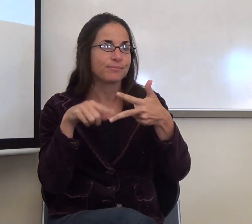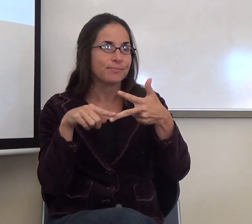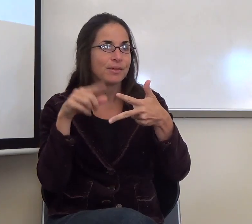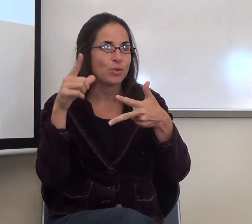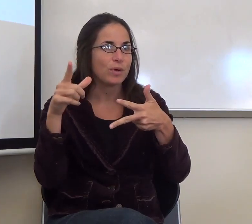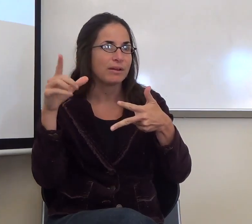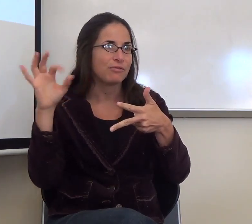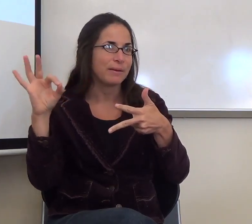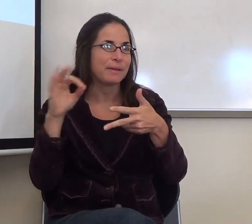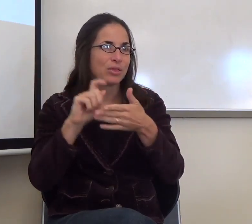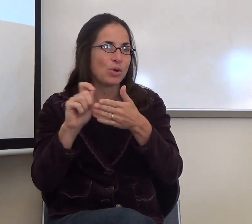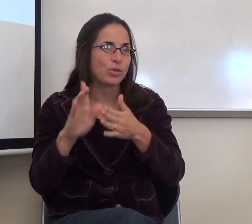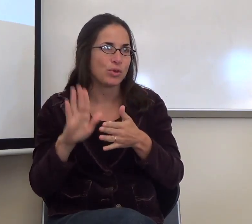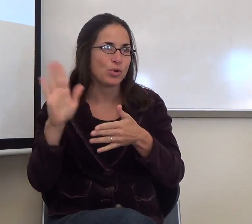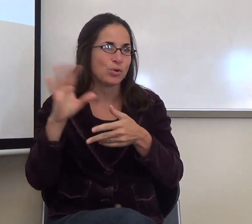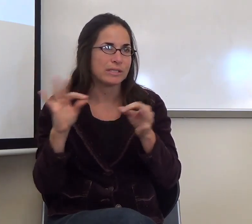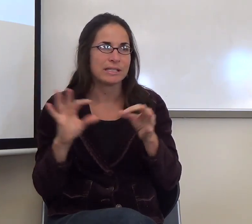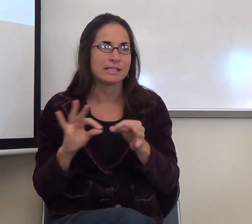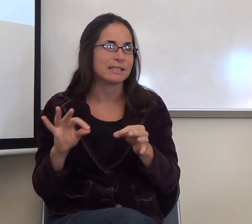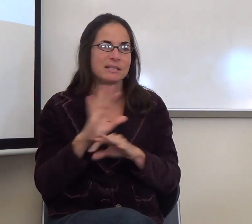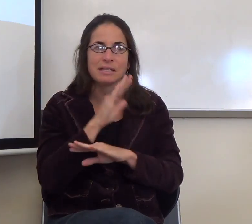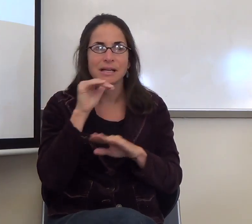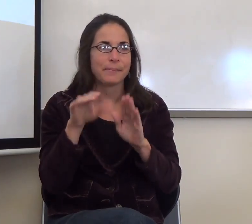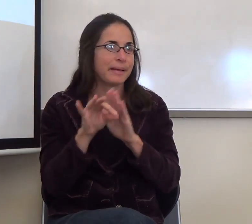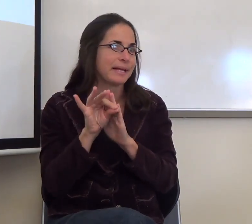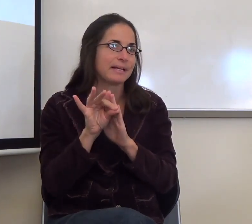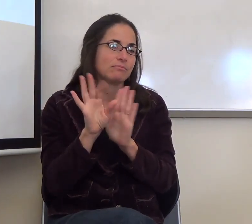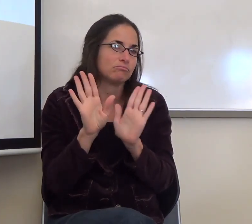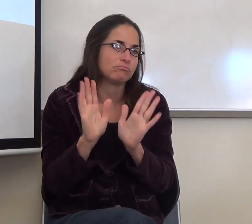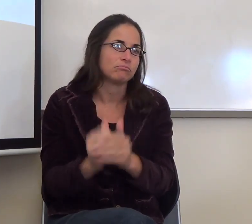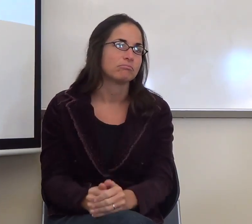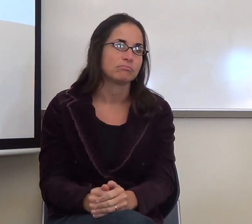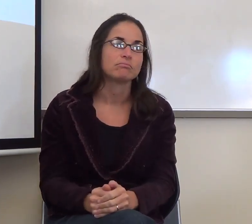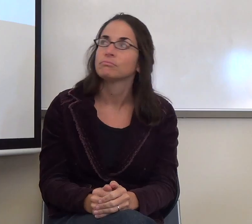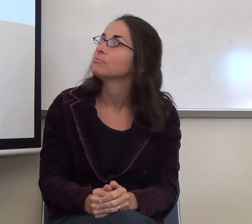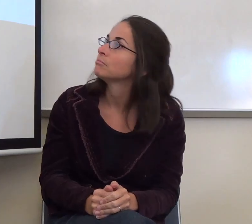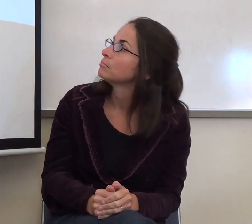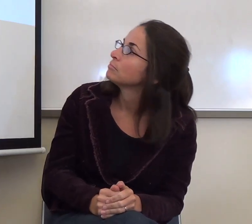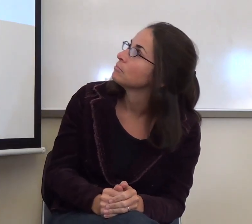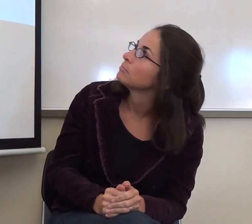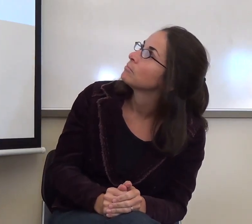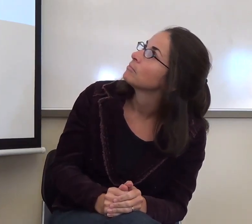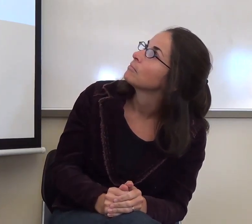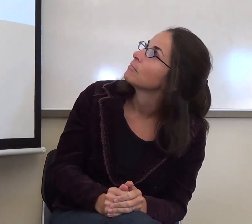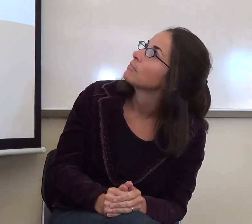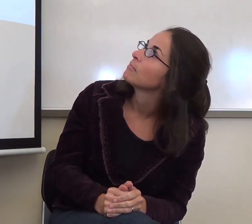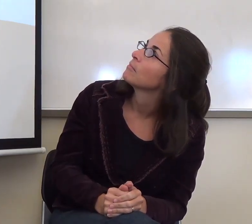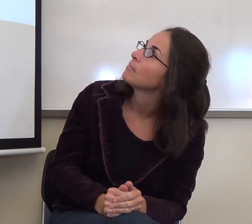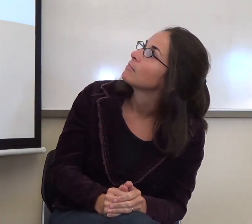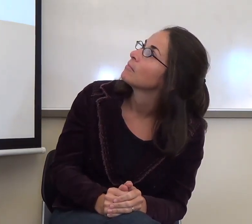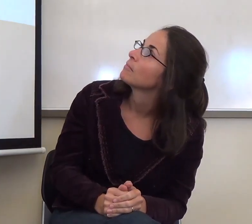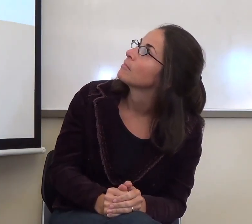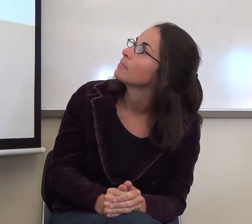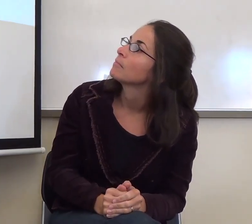Fleming's sentences. You're making your own sentence. If it helps you, like I said, everybody on